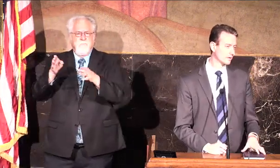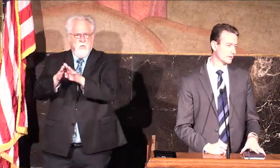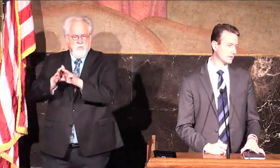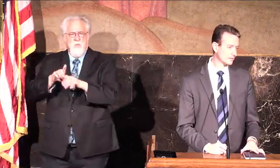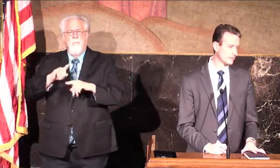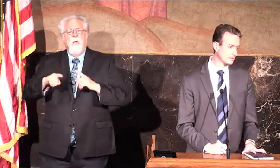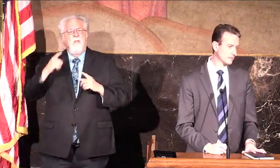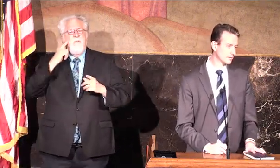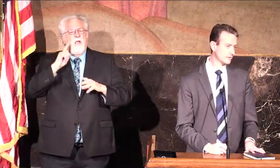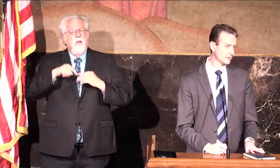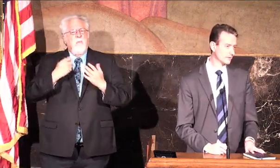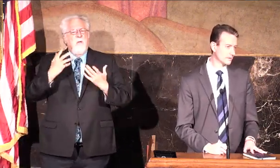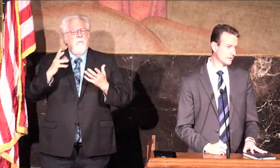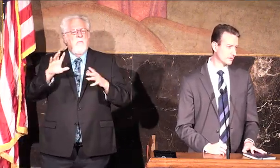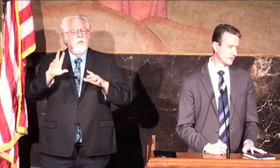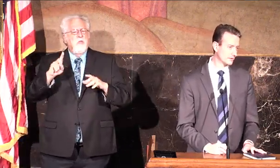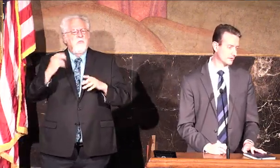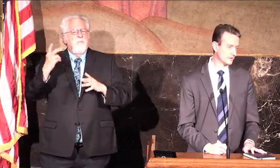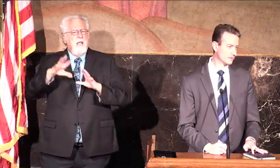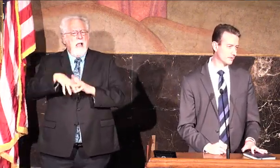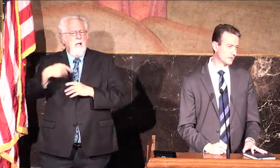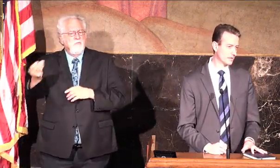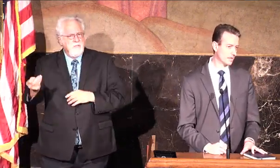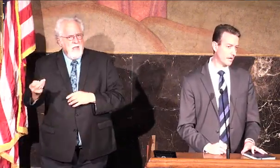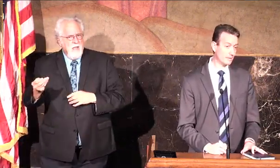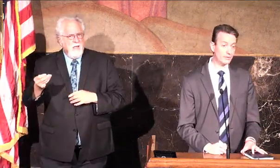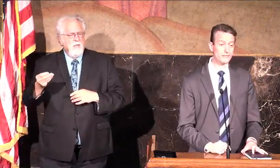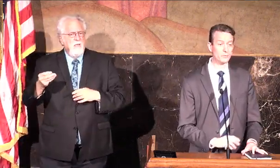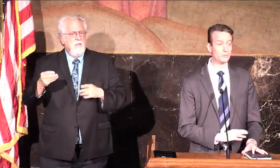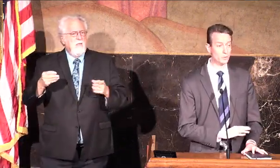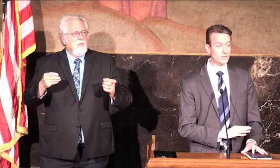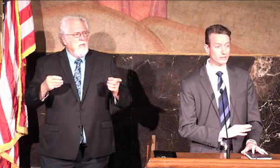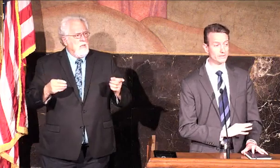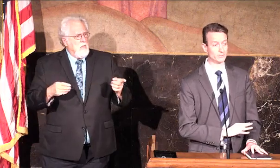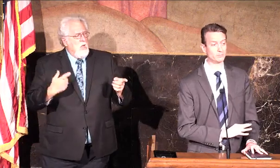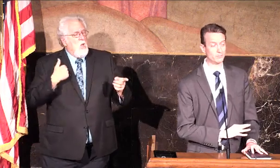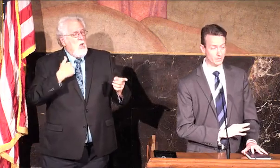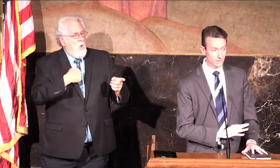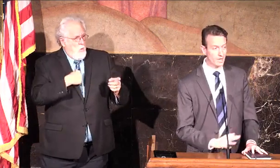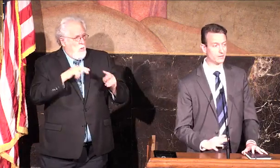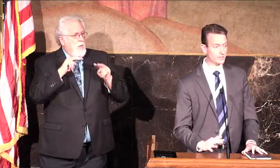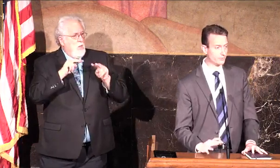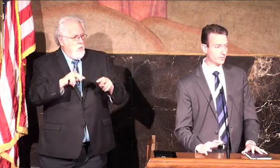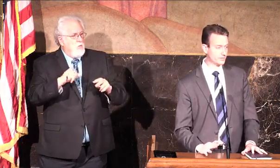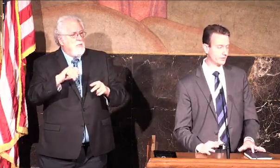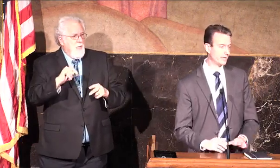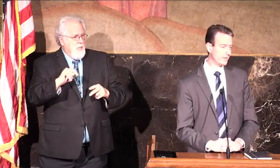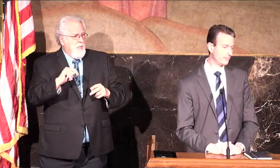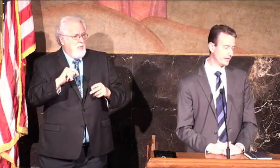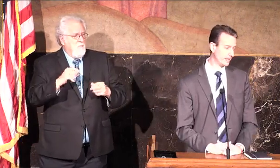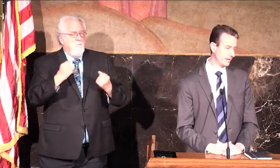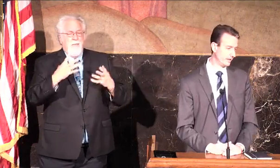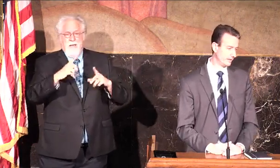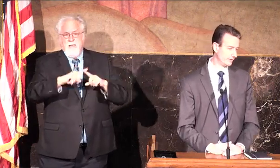of possibly doing something safely but still on-site? I mean, I'll say we looked at a lot of different